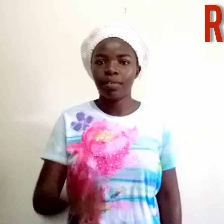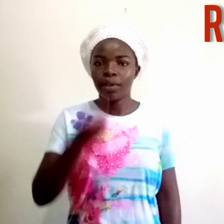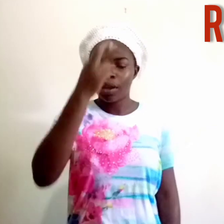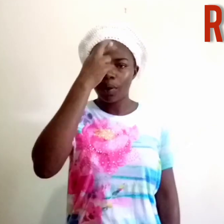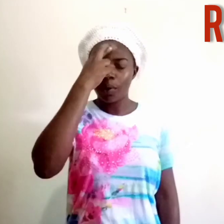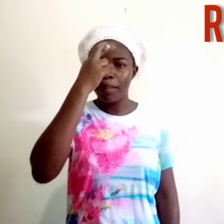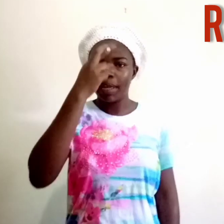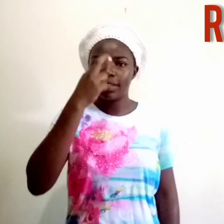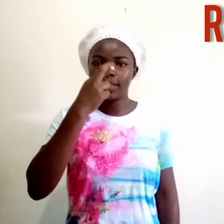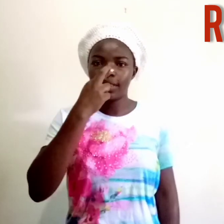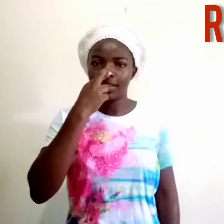Romans.